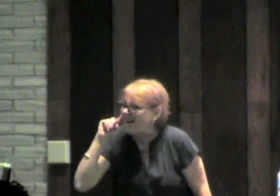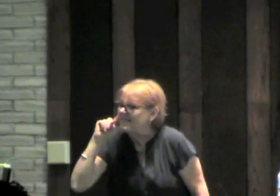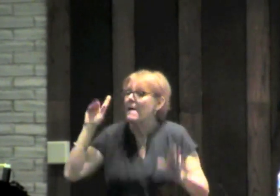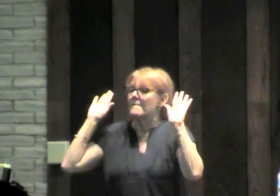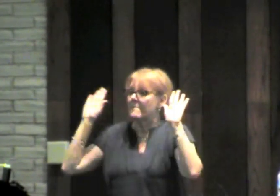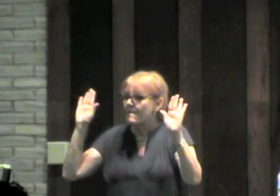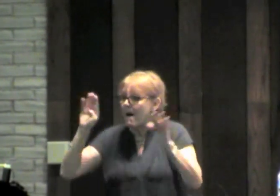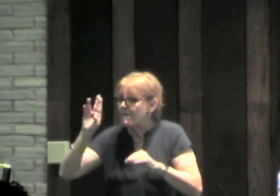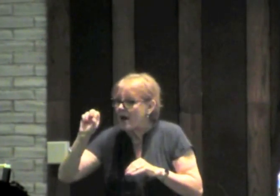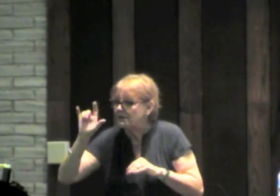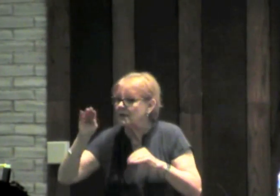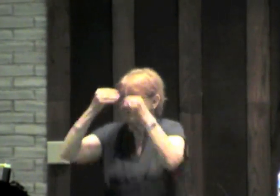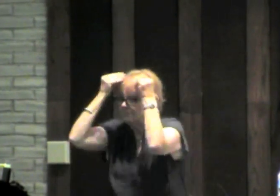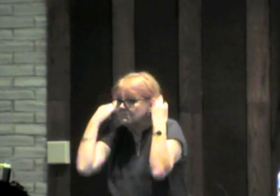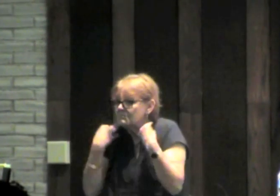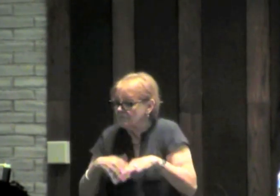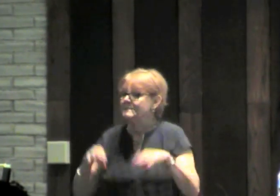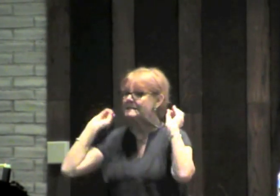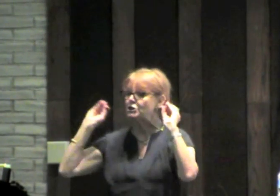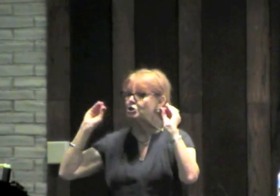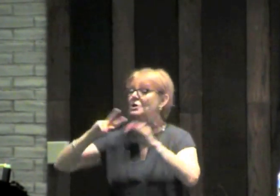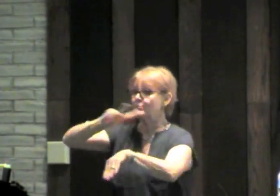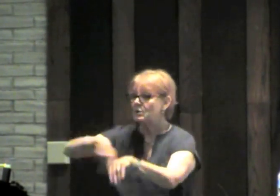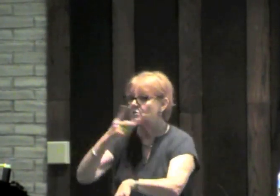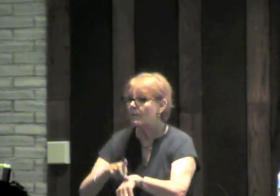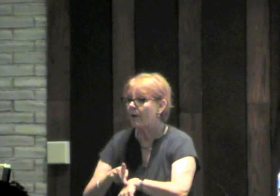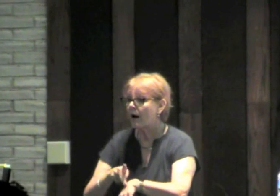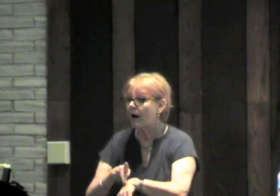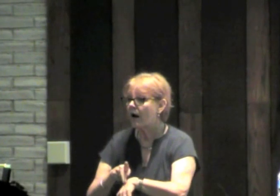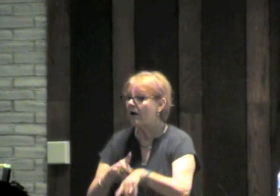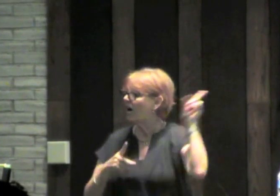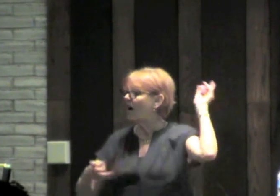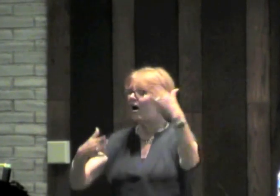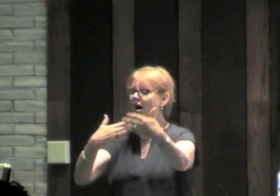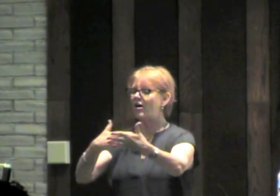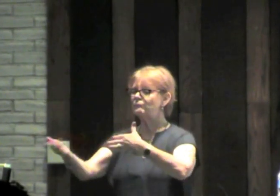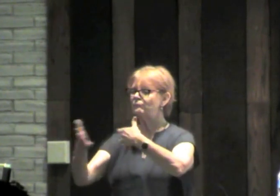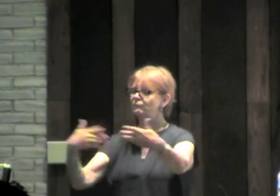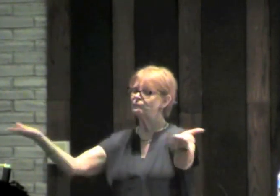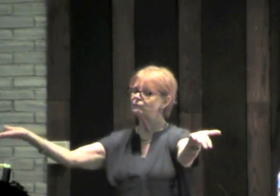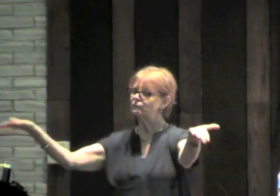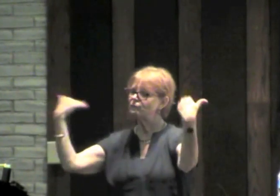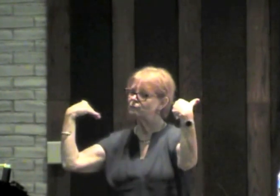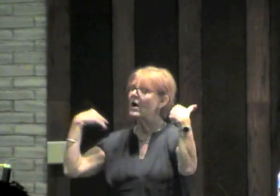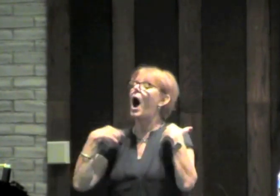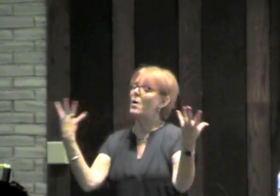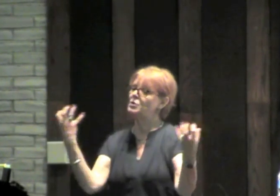even hired deaf Muslims as teachers and as a principal. He was